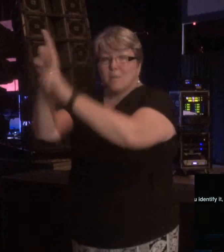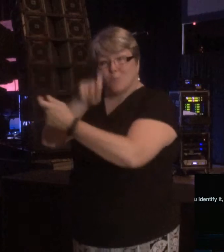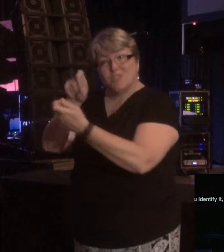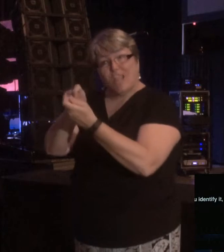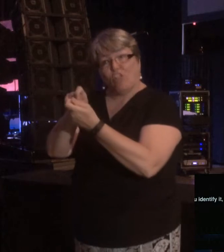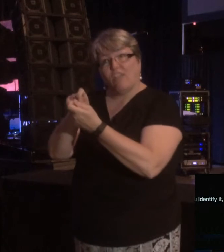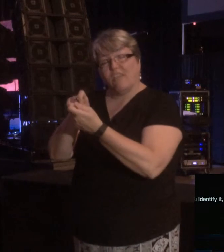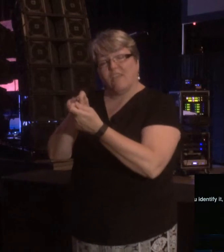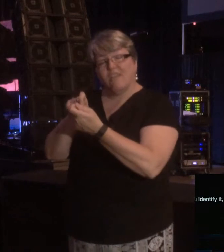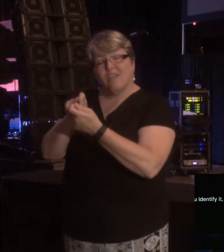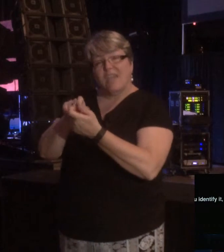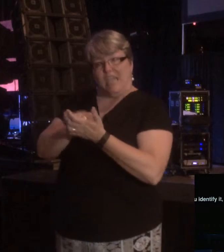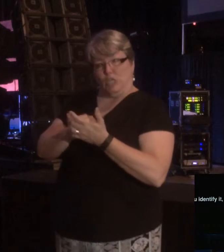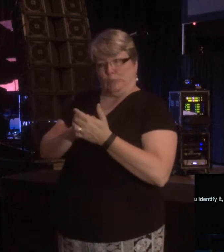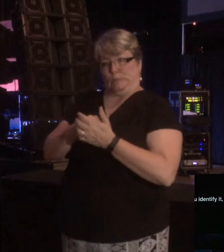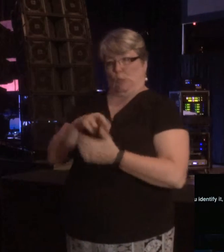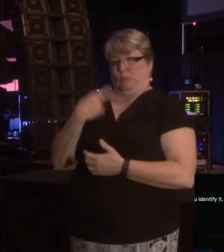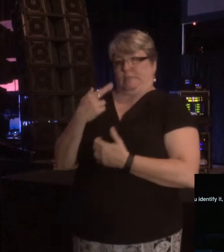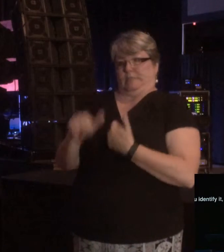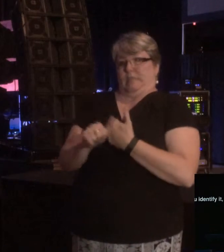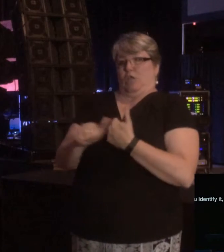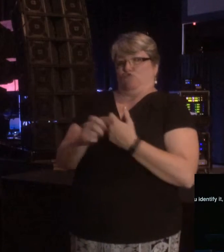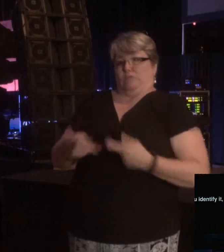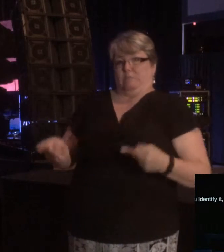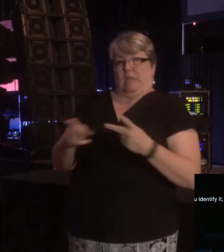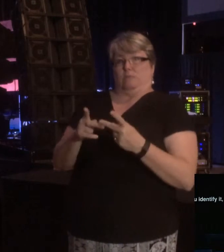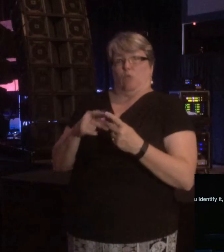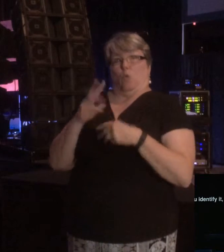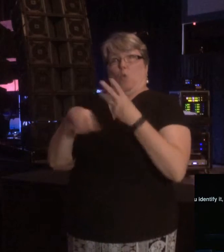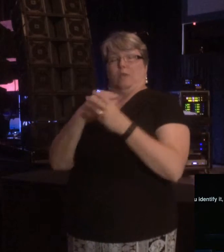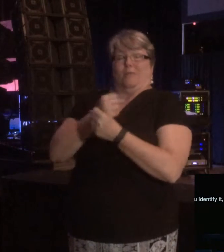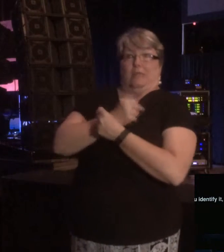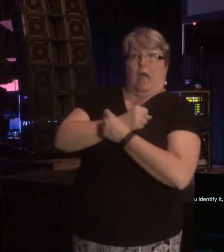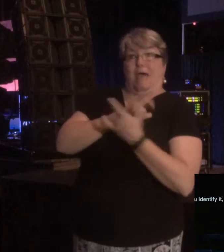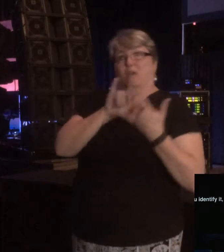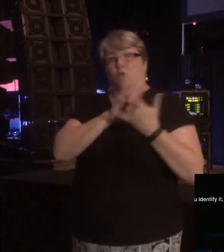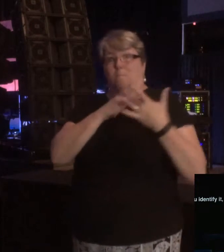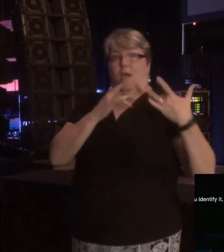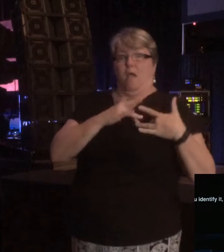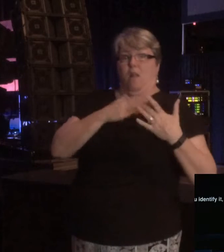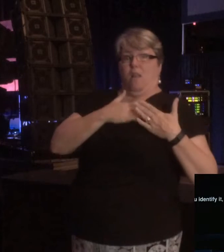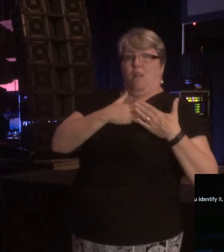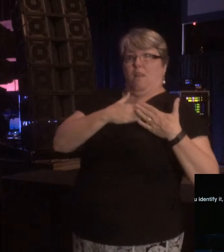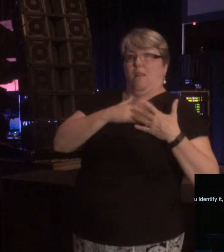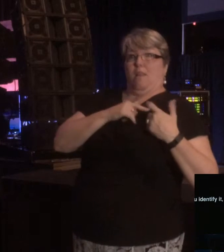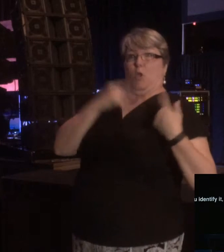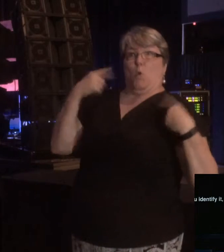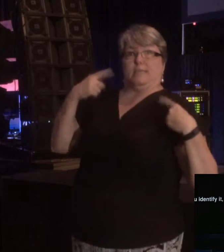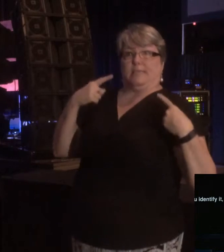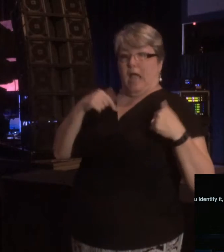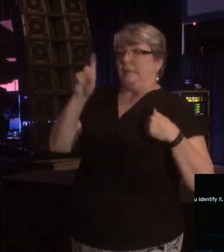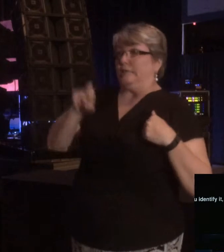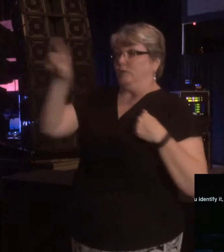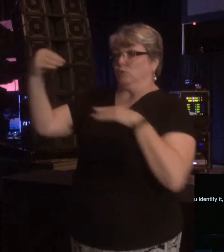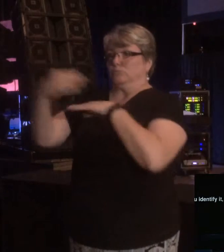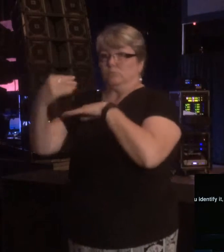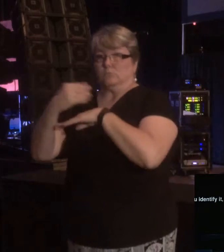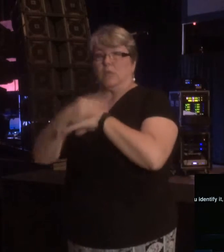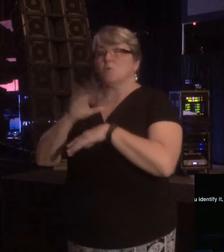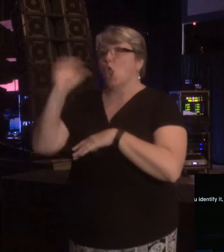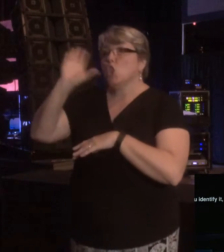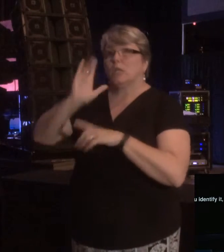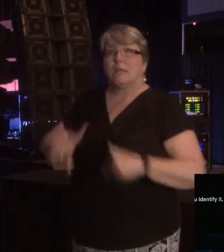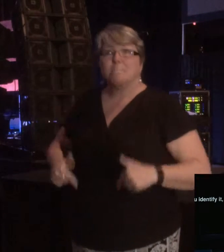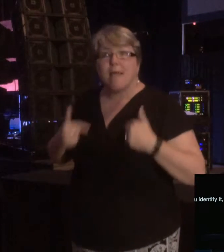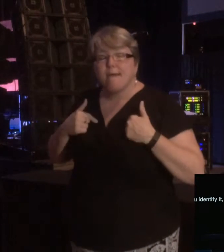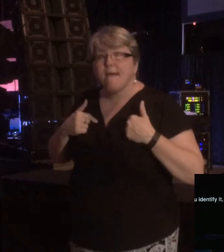where I think you have to be careful with that. Jude 22 says, have mercy on those who doubt, save others